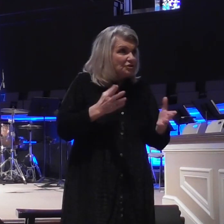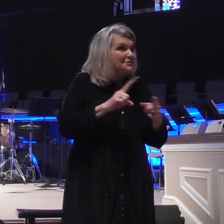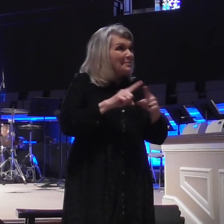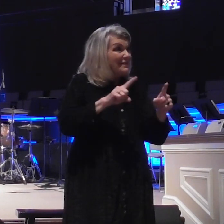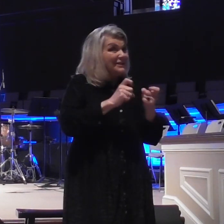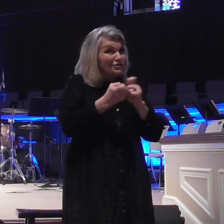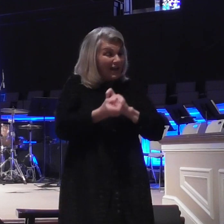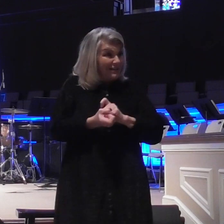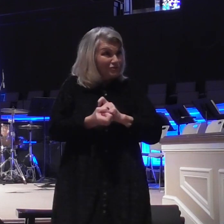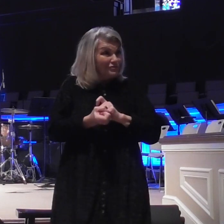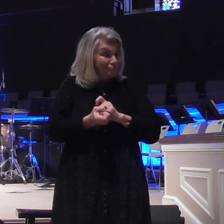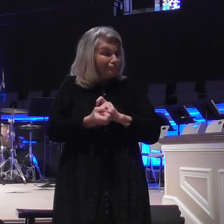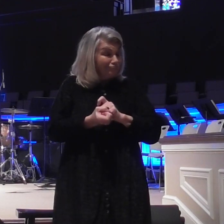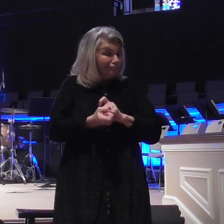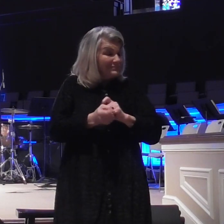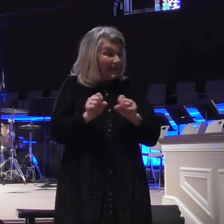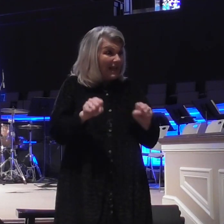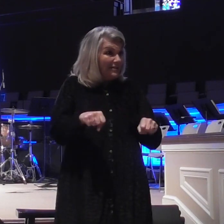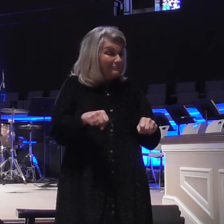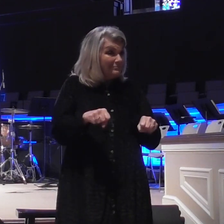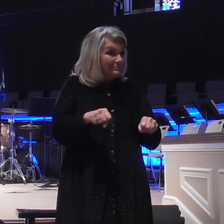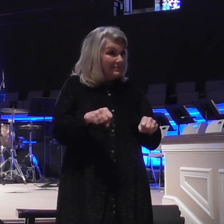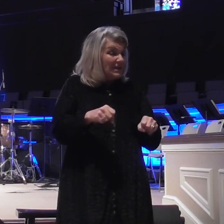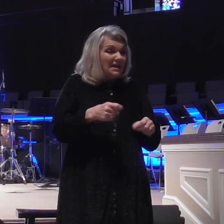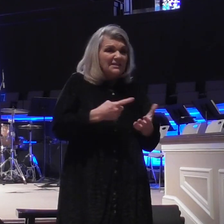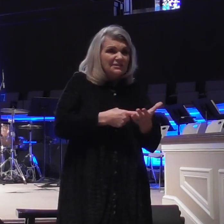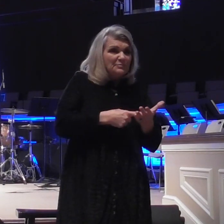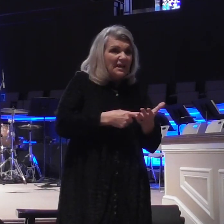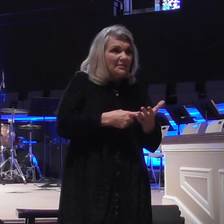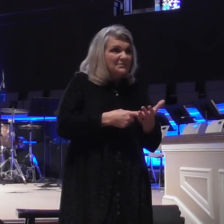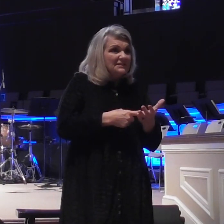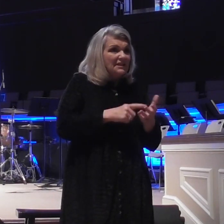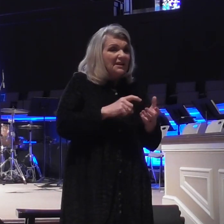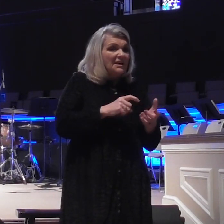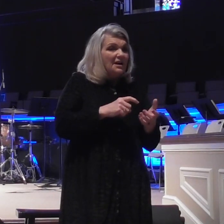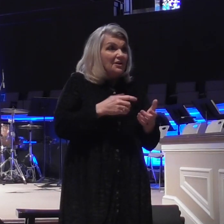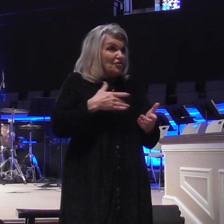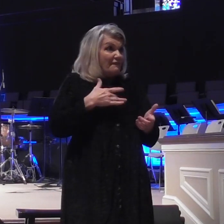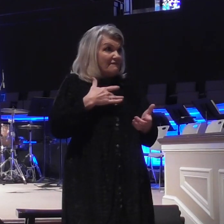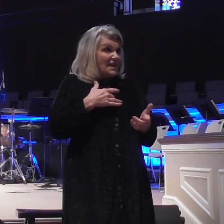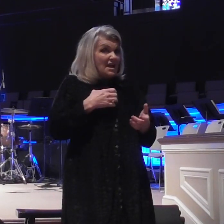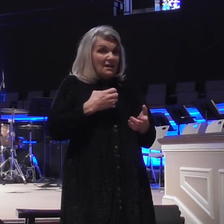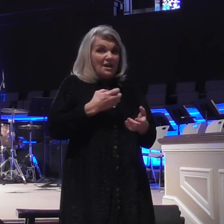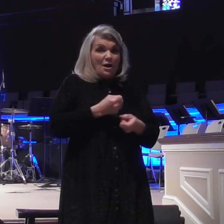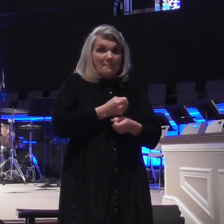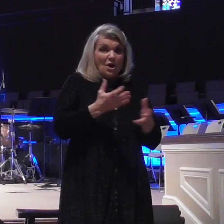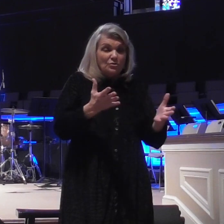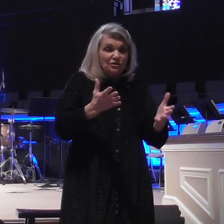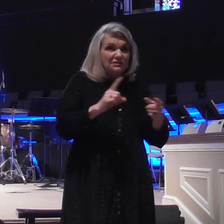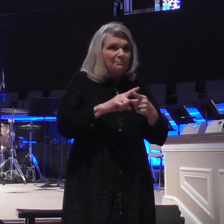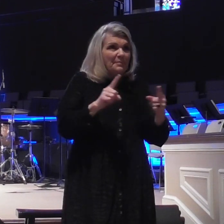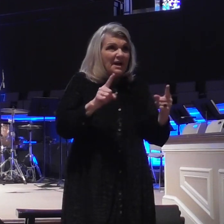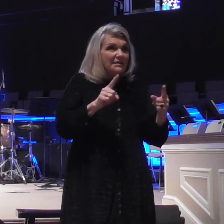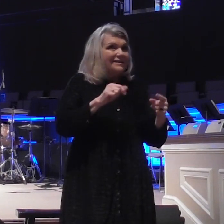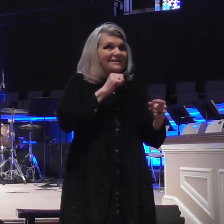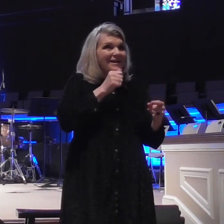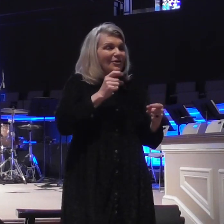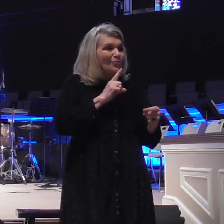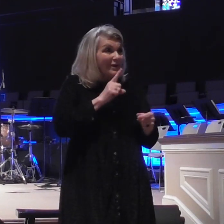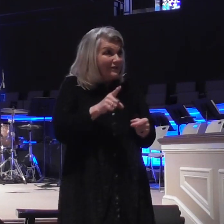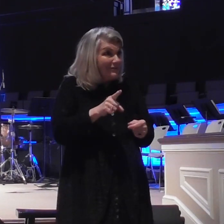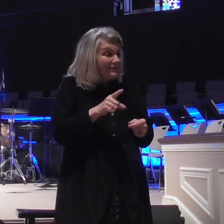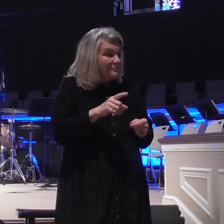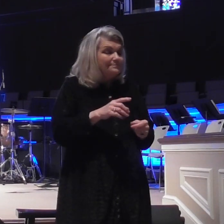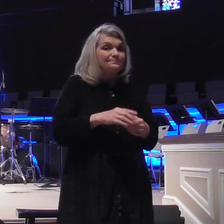they have to be interpreted, and they can sometimes go wrong. But the body does not change. If you're born a male, born a